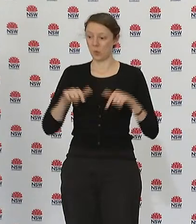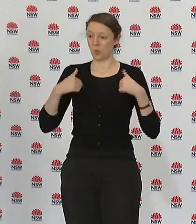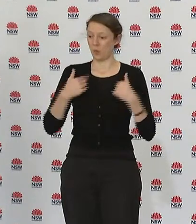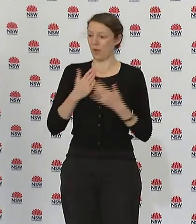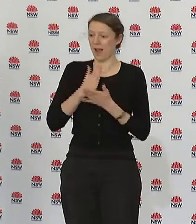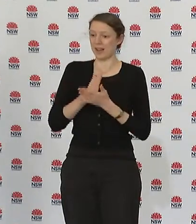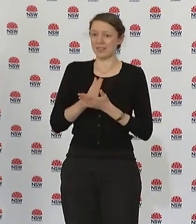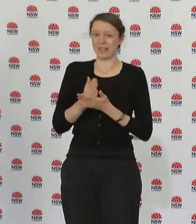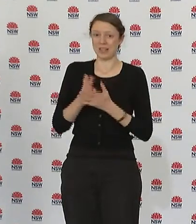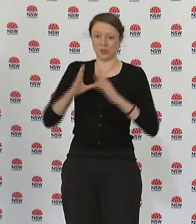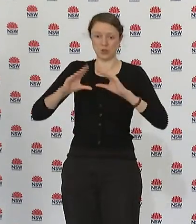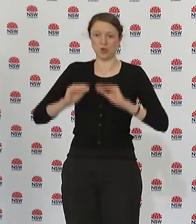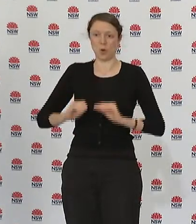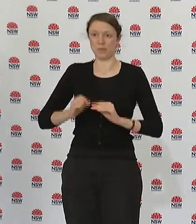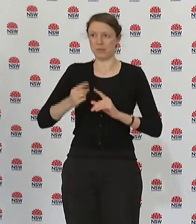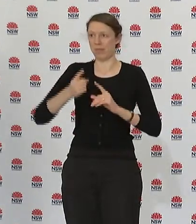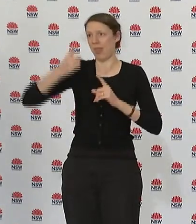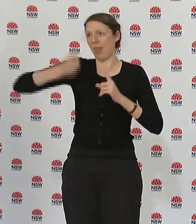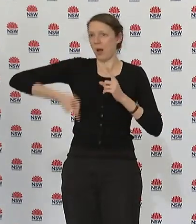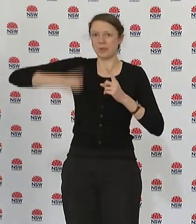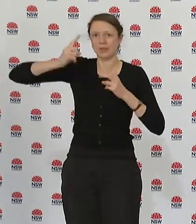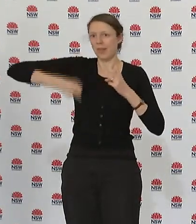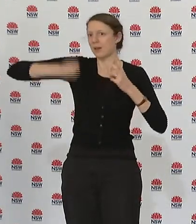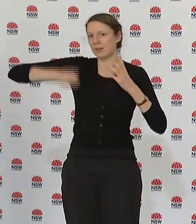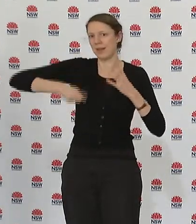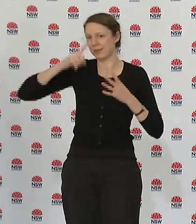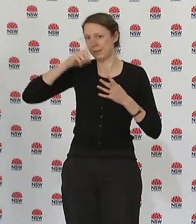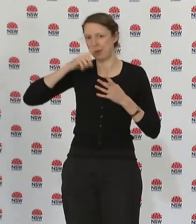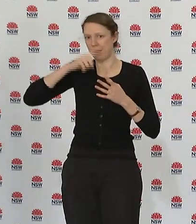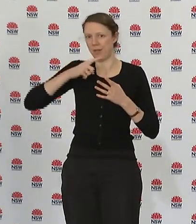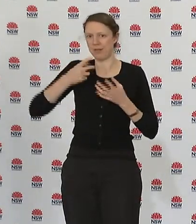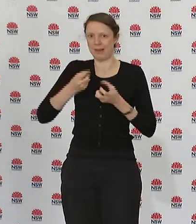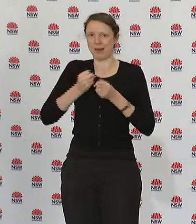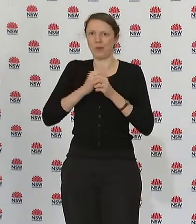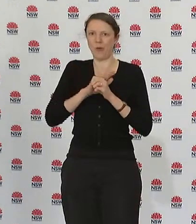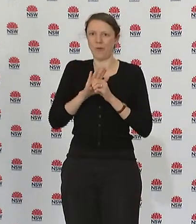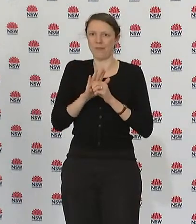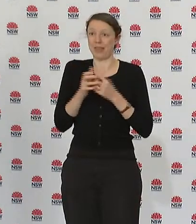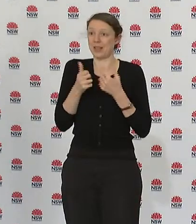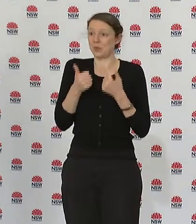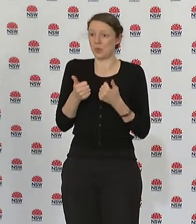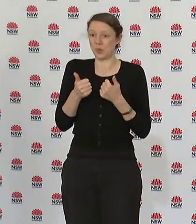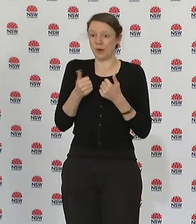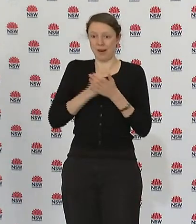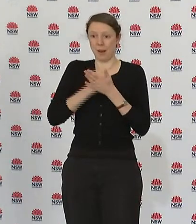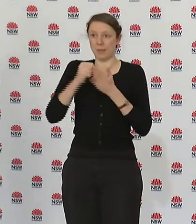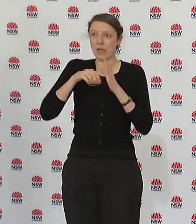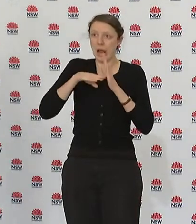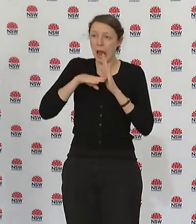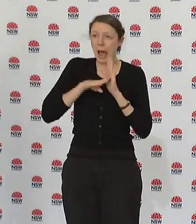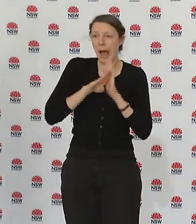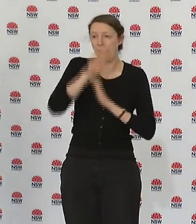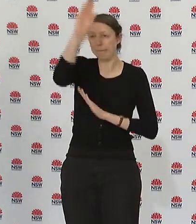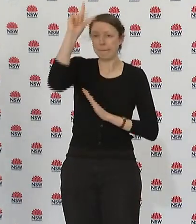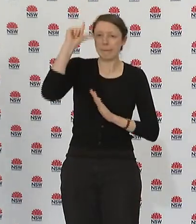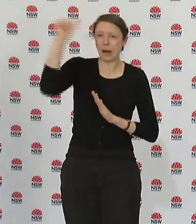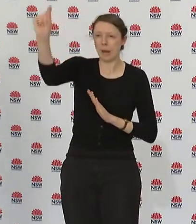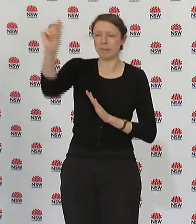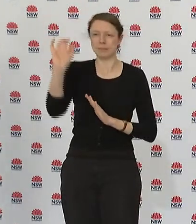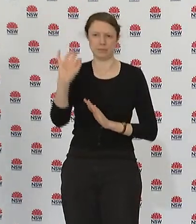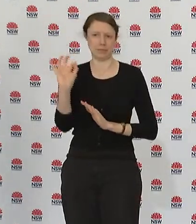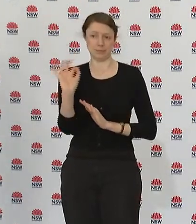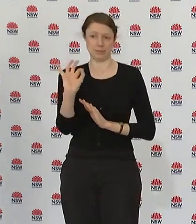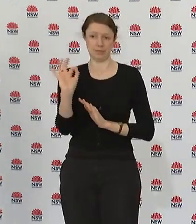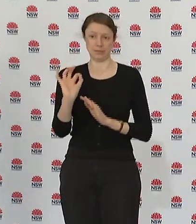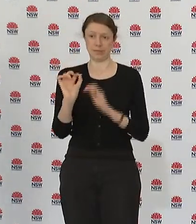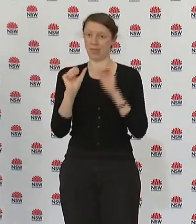and thousands of cases is something that we can at least cling on to, because we know that had we not done the hard